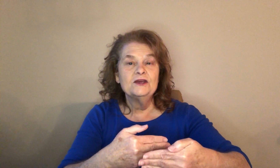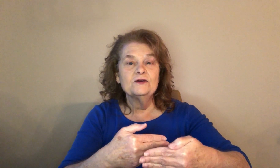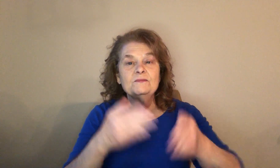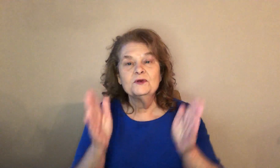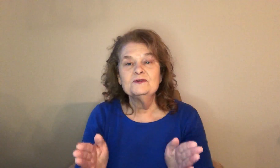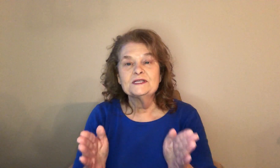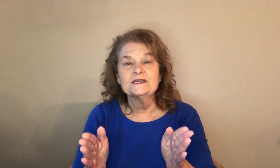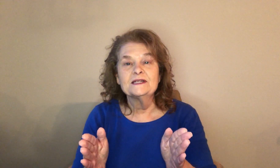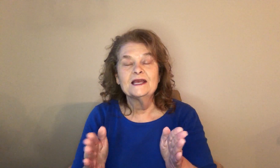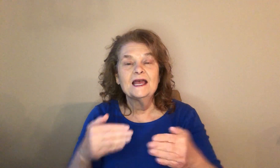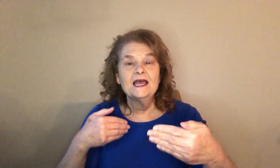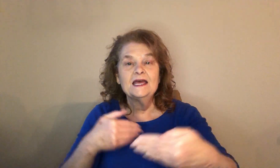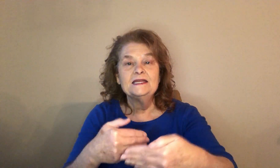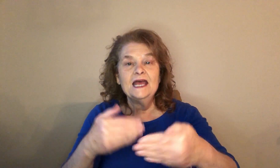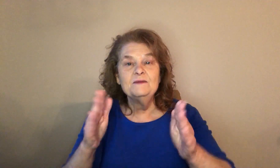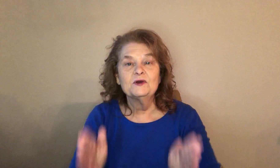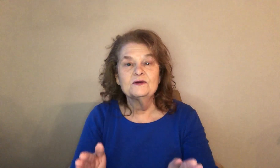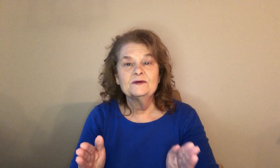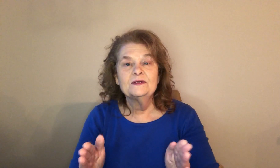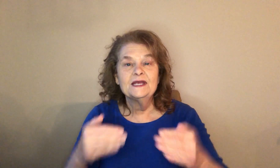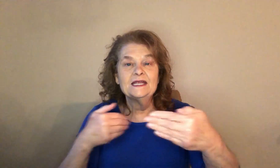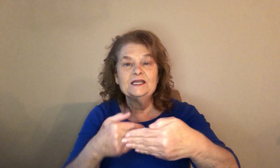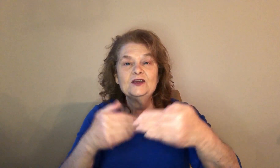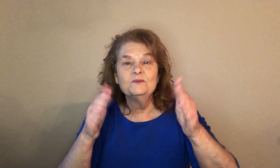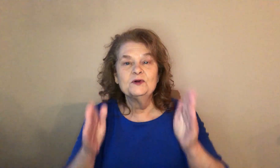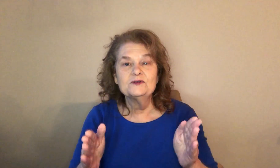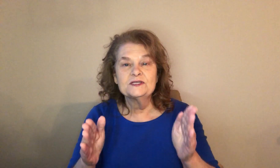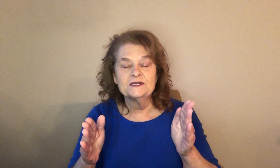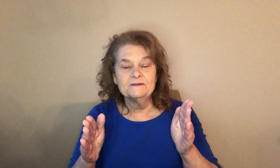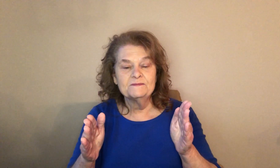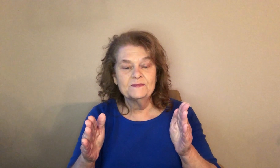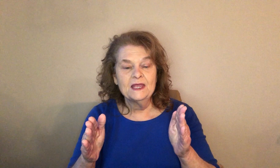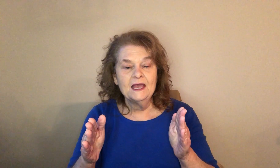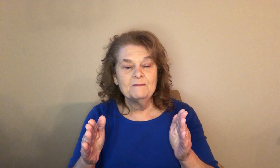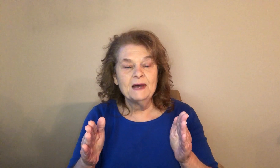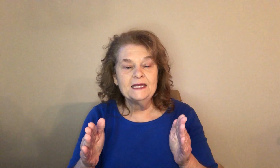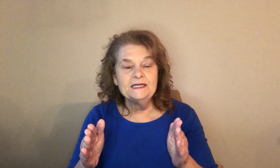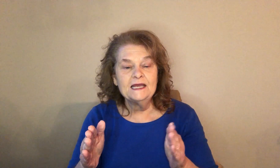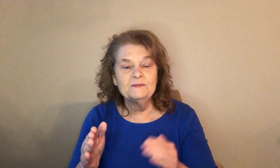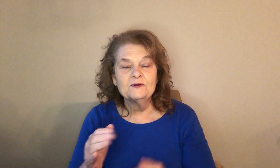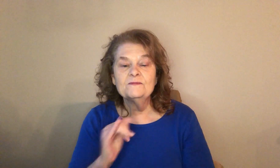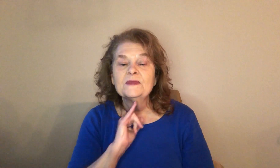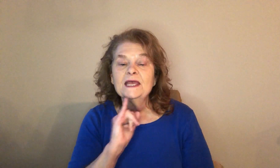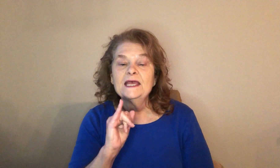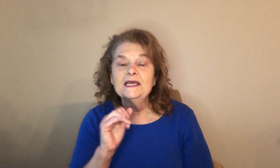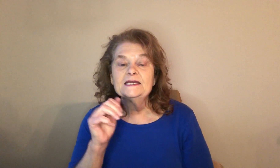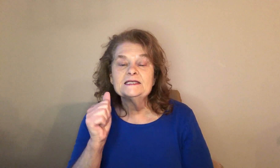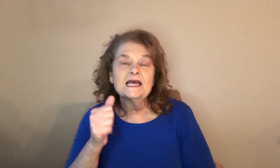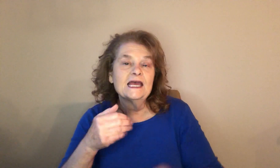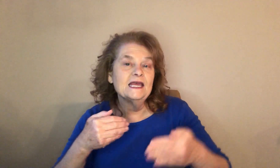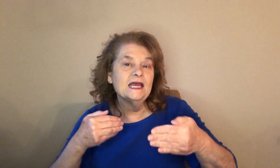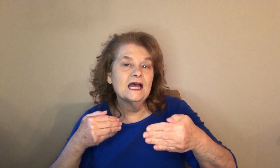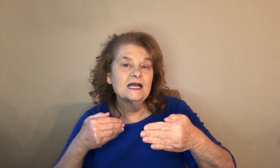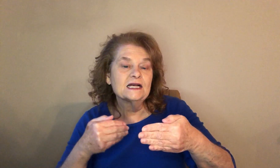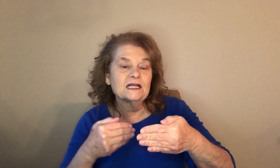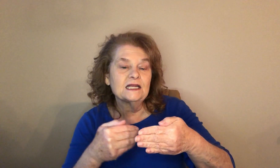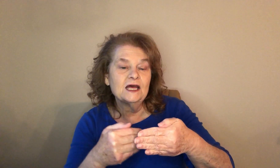Near person. Neighbor. Near person. My neighbor is a